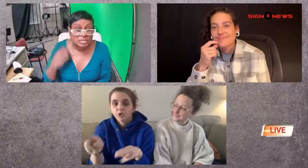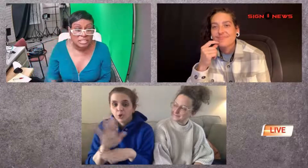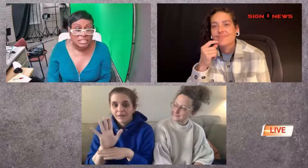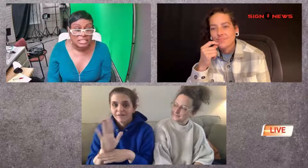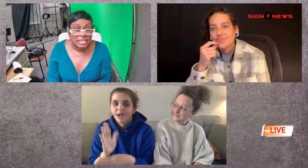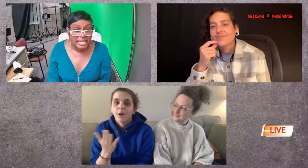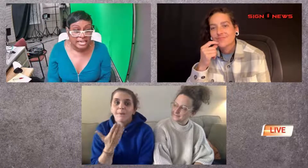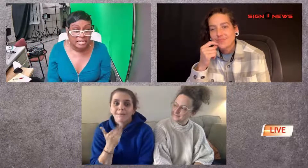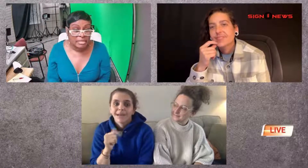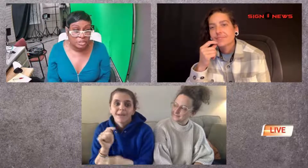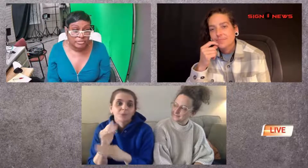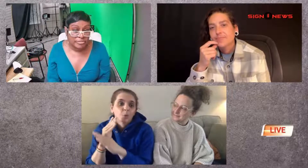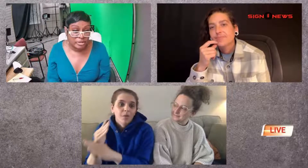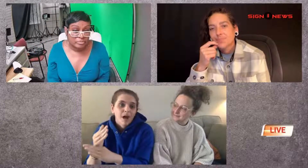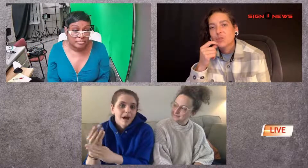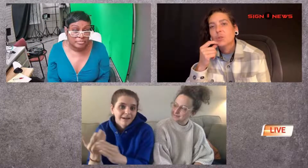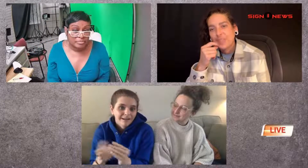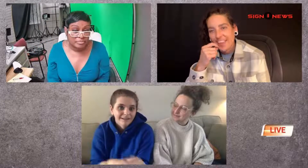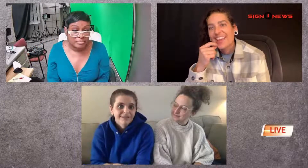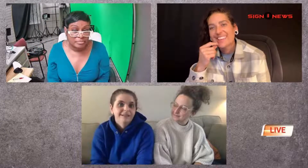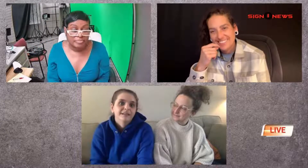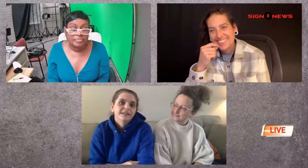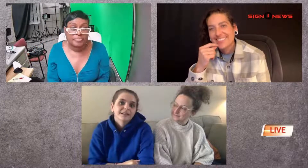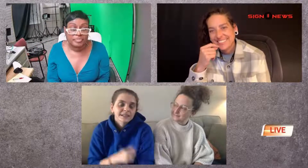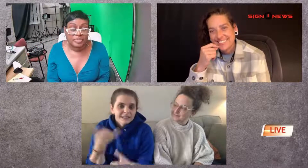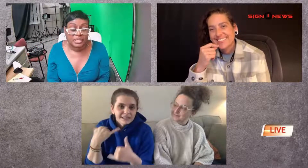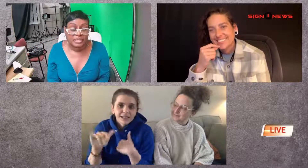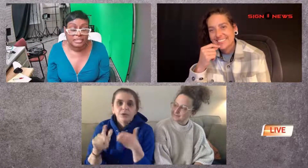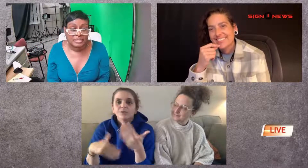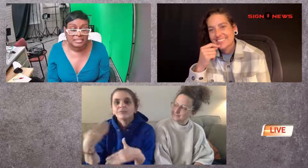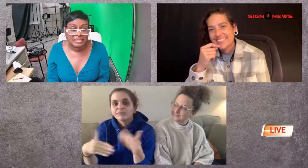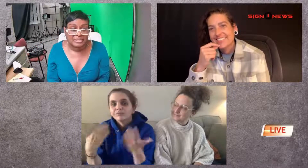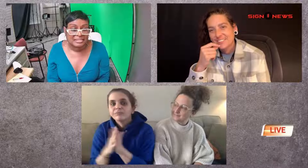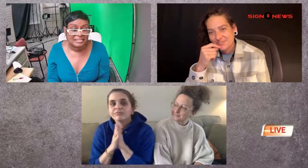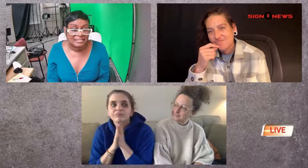still editing my short film.